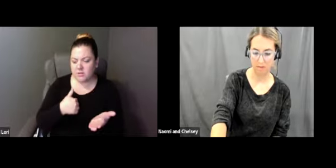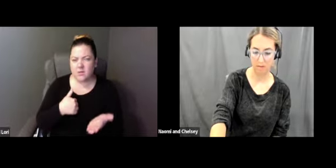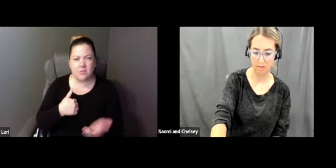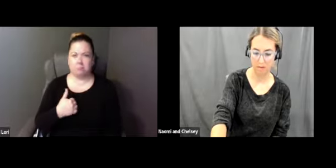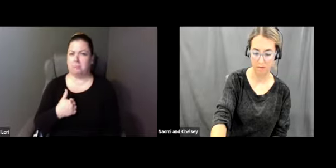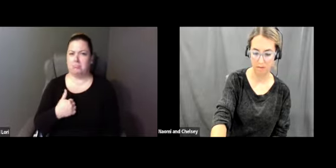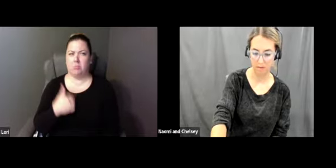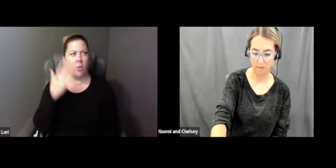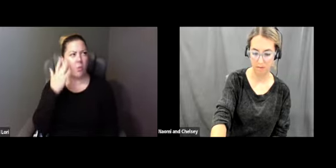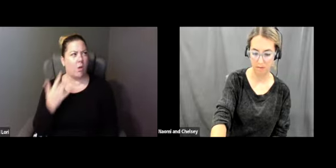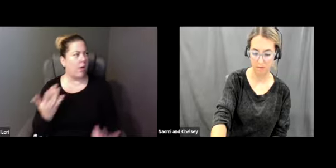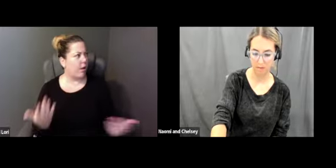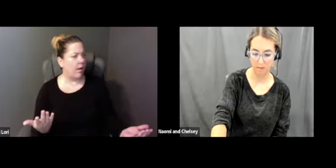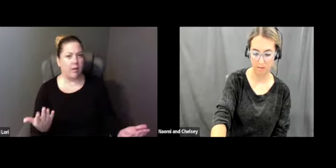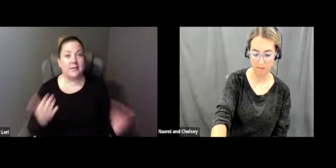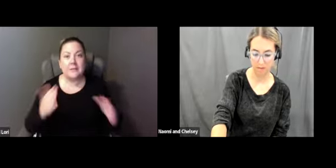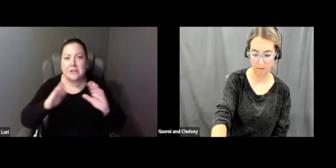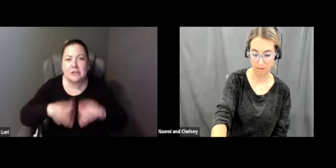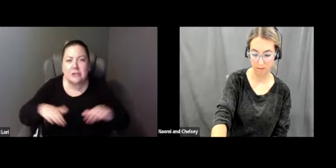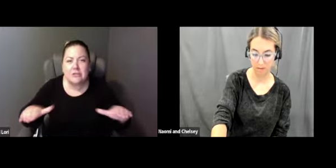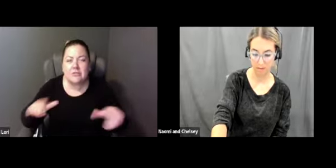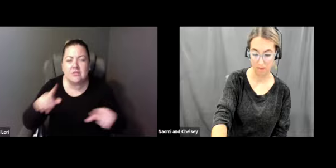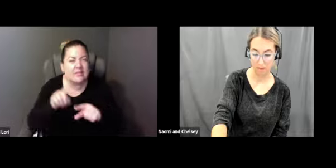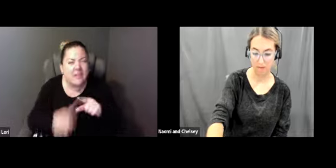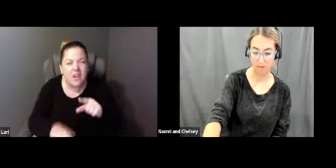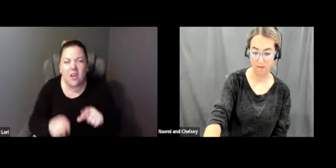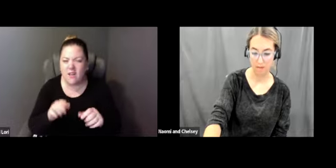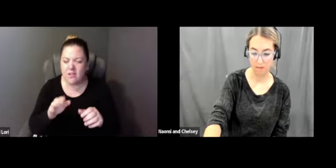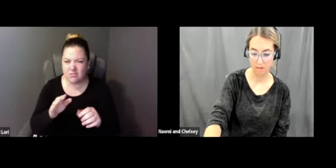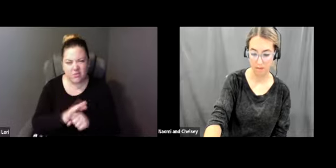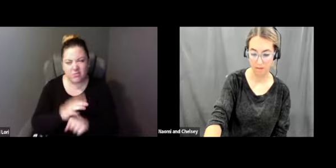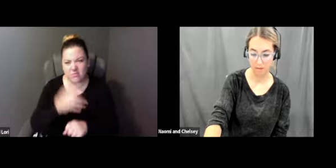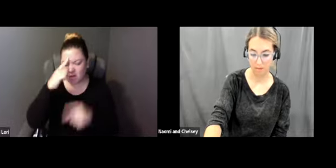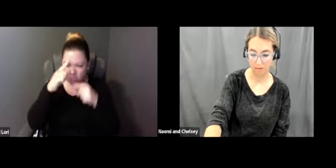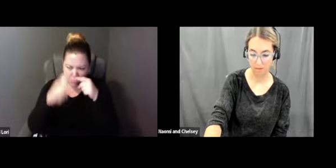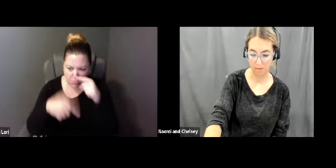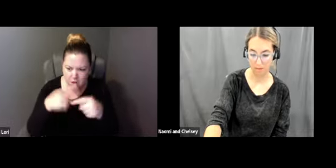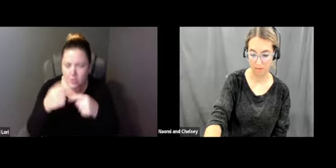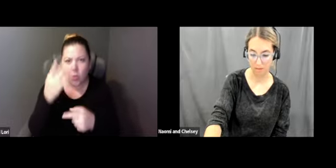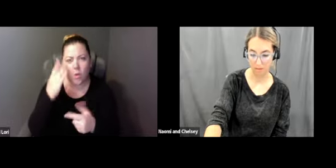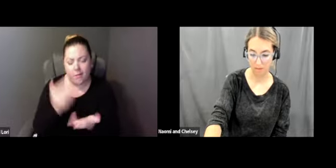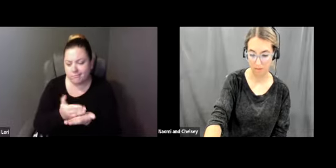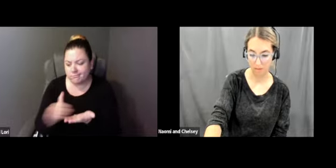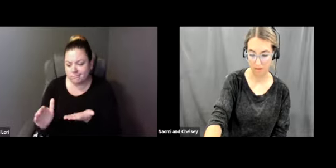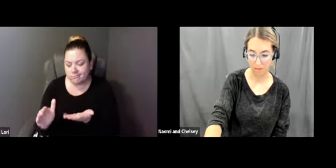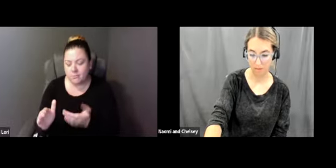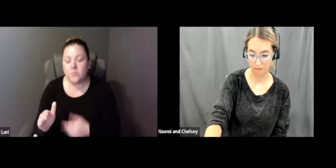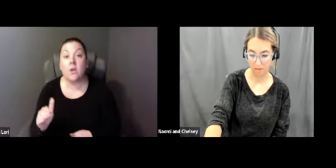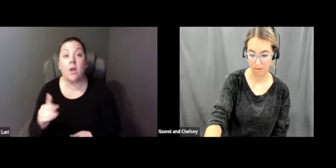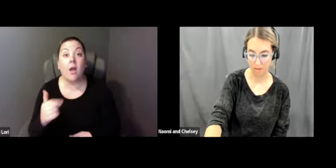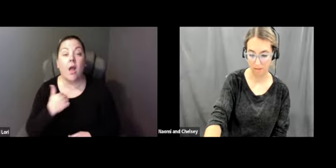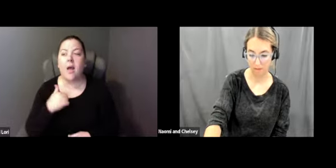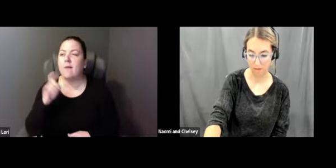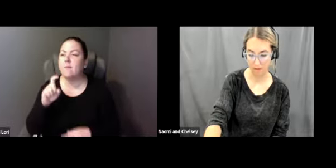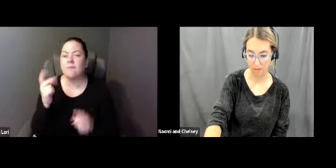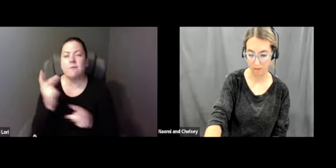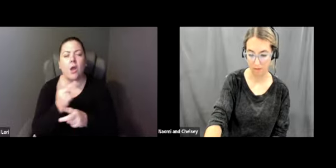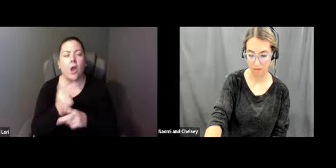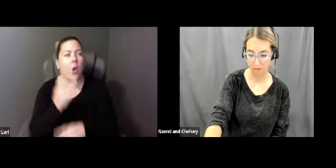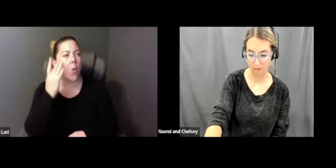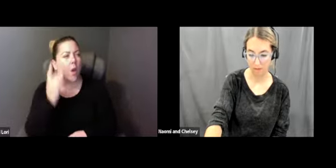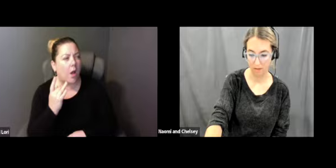why. As a child, you really can't process those things. And for me, I would put a lot of that energy into